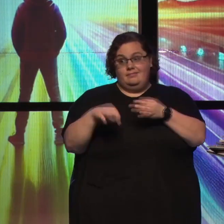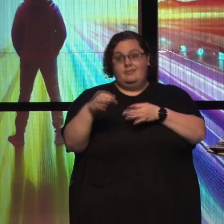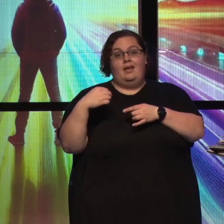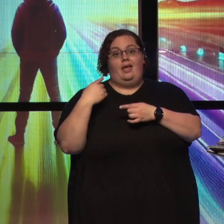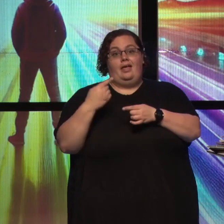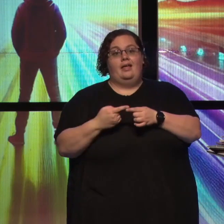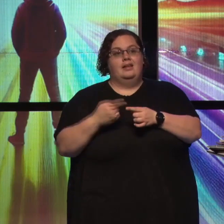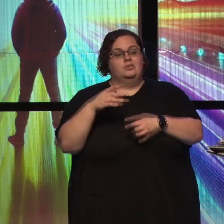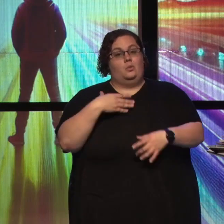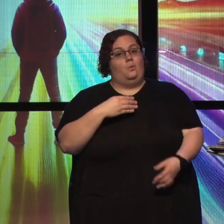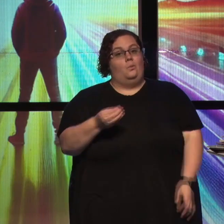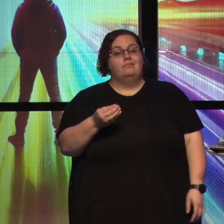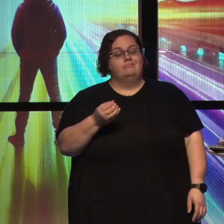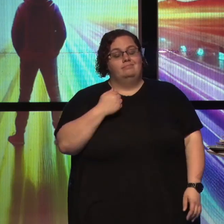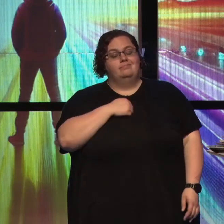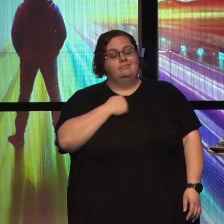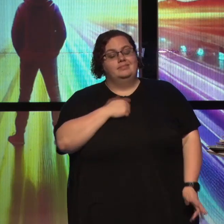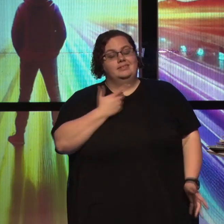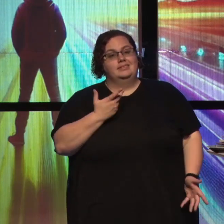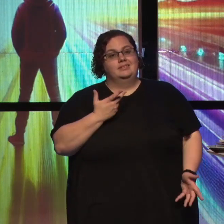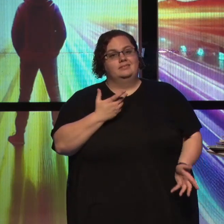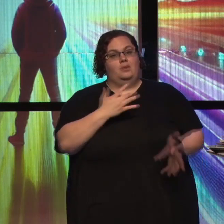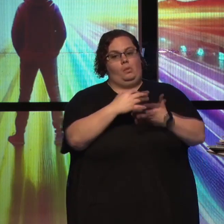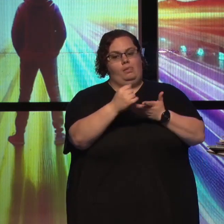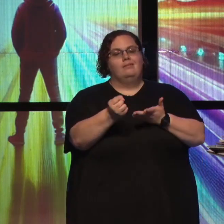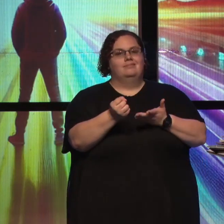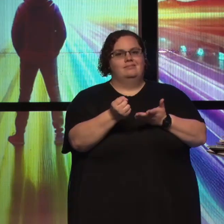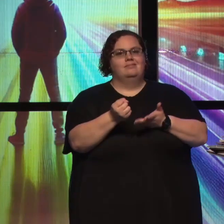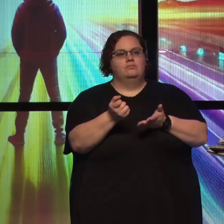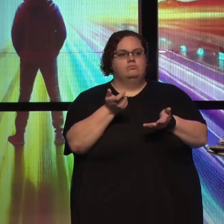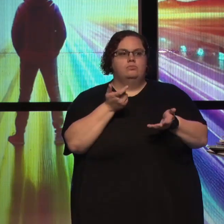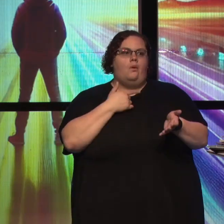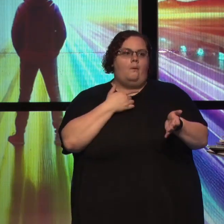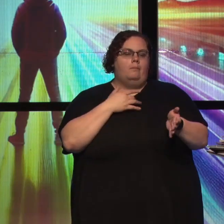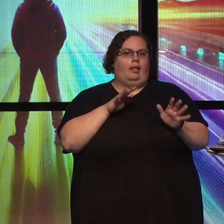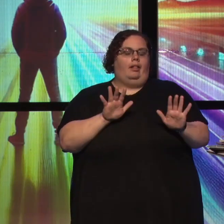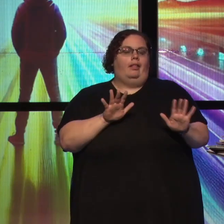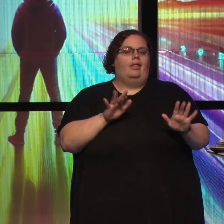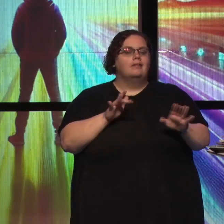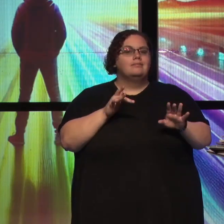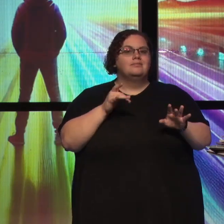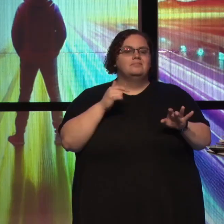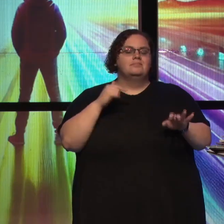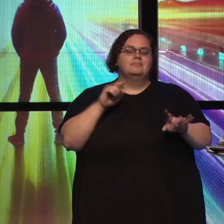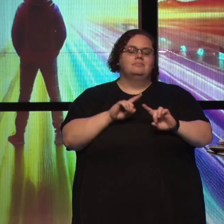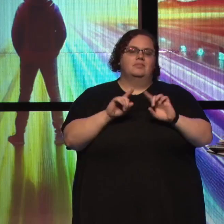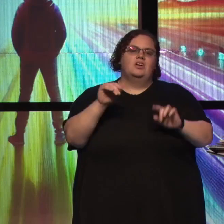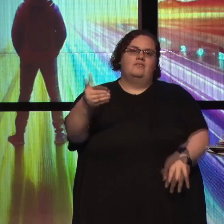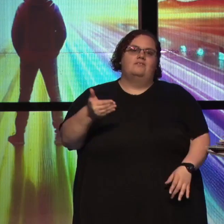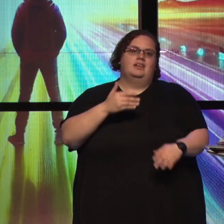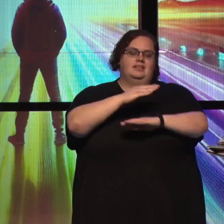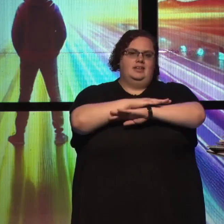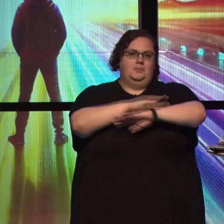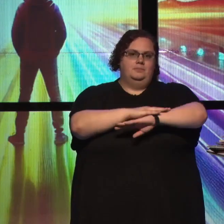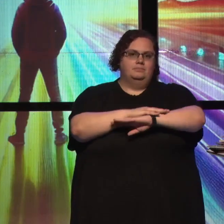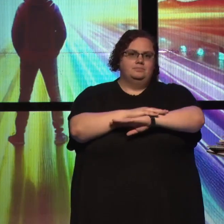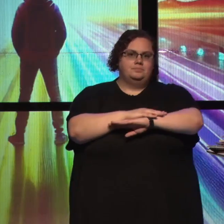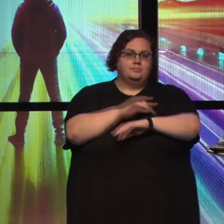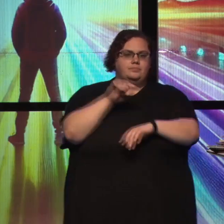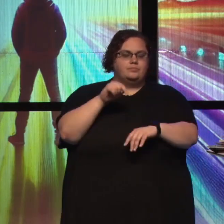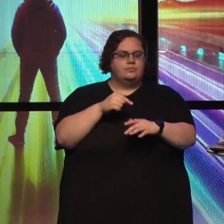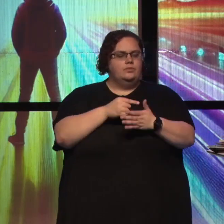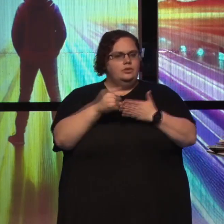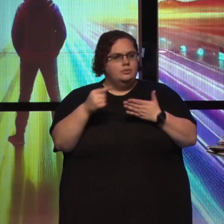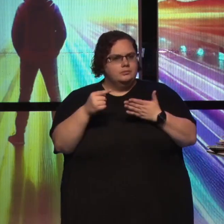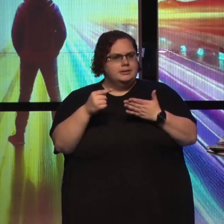it, okay? So don't freak out. But you're invited to that table. So this week, spend